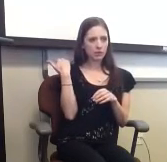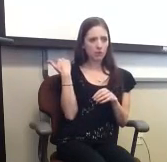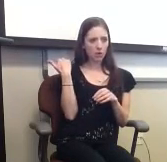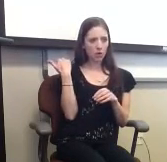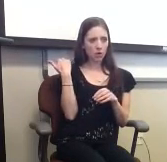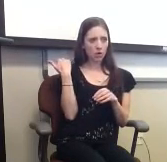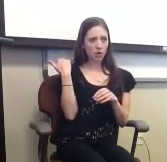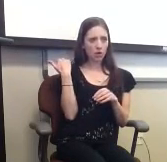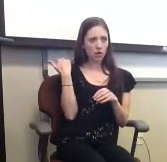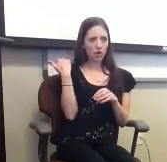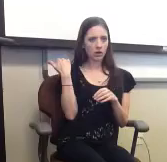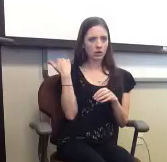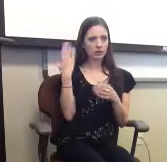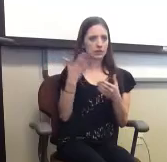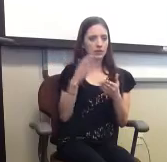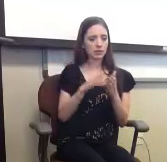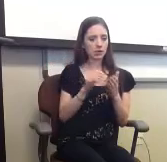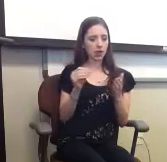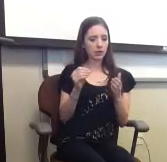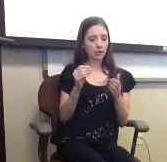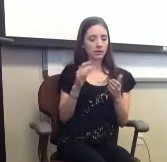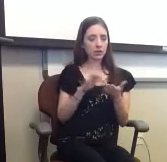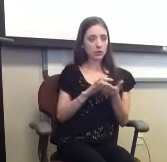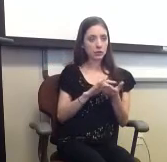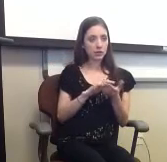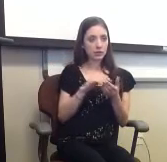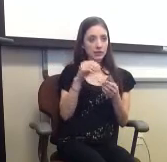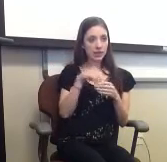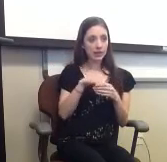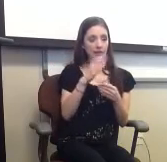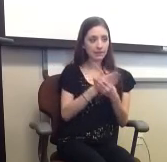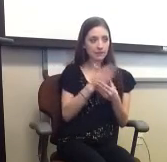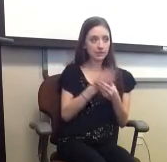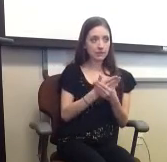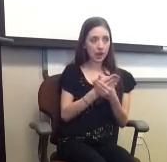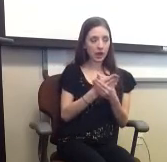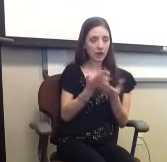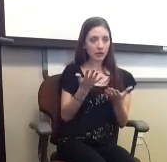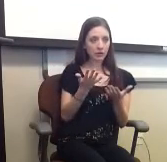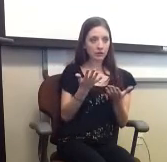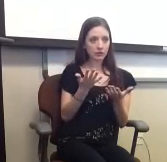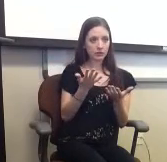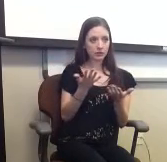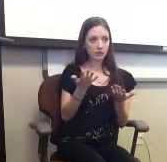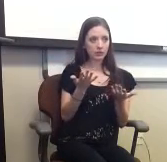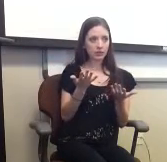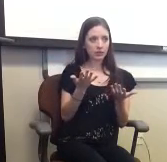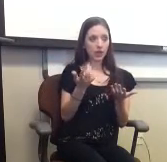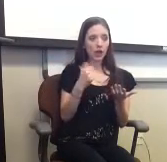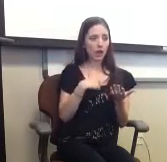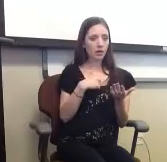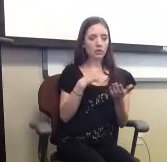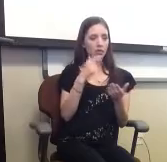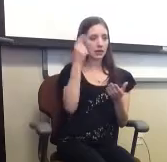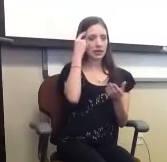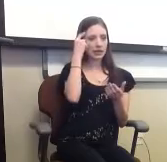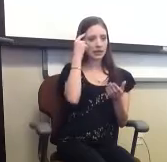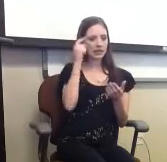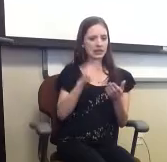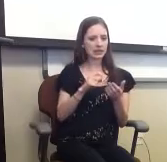file, typically it was attached to the authorization. Right. And I would have not thought the need to put a separate R11 in. no, not a Let's separate